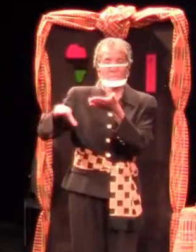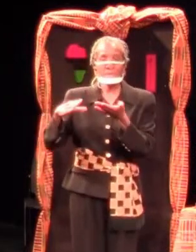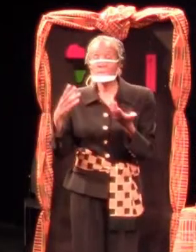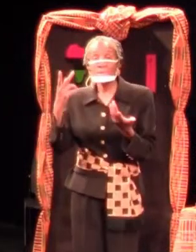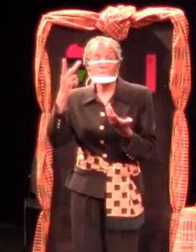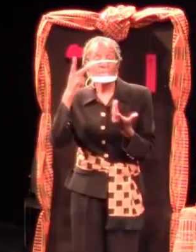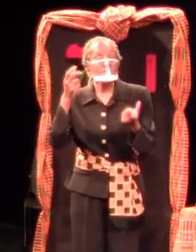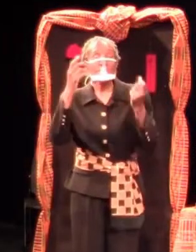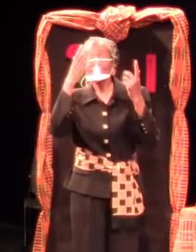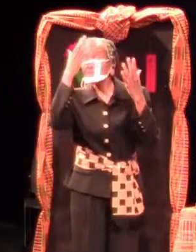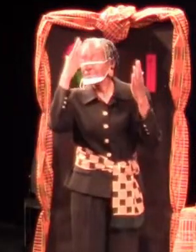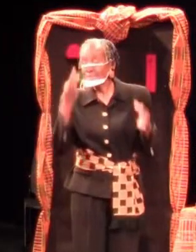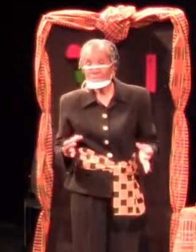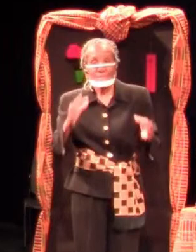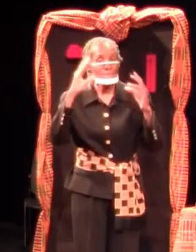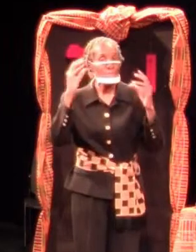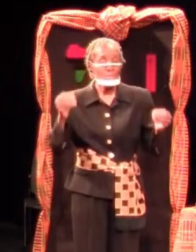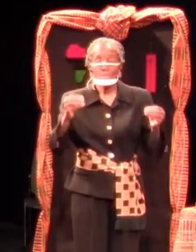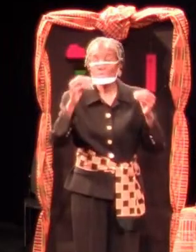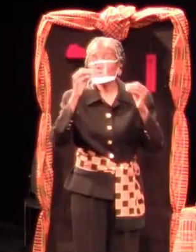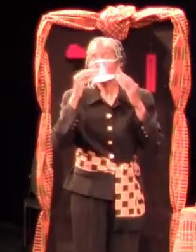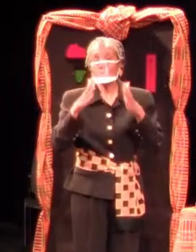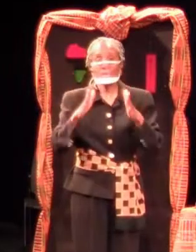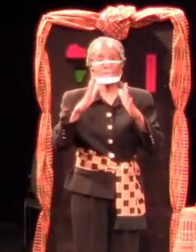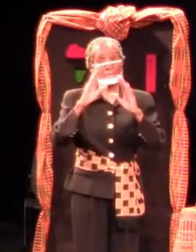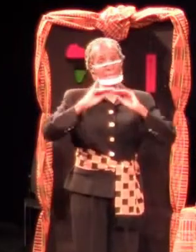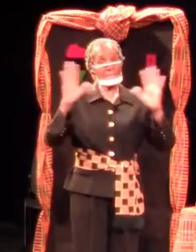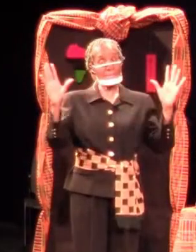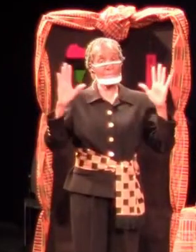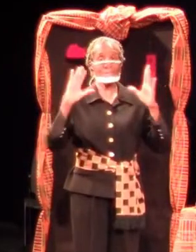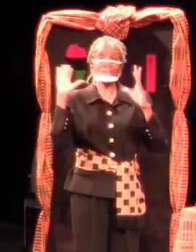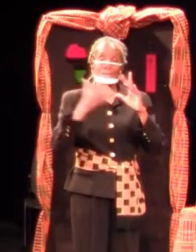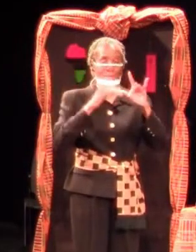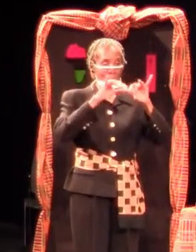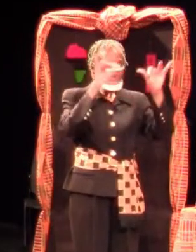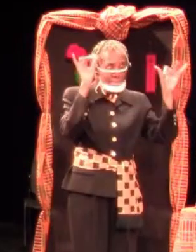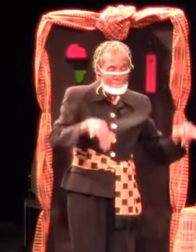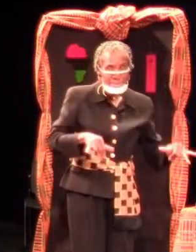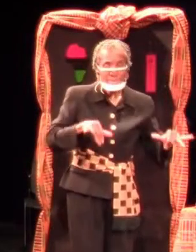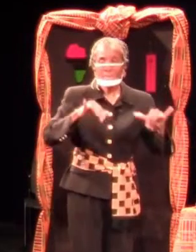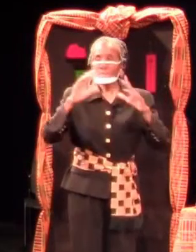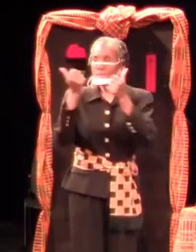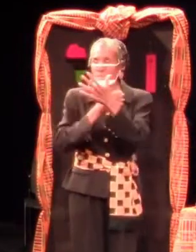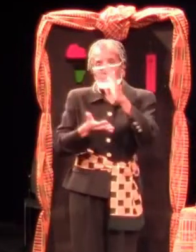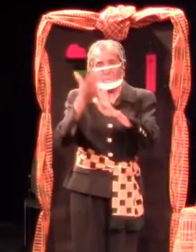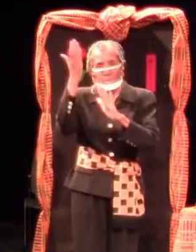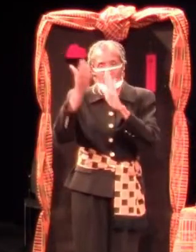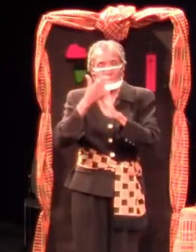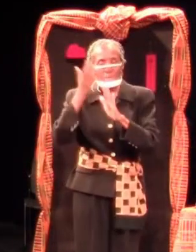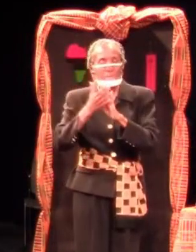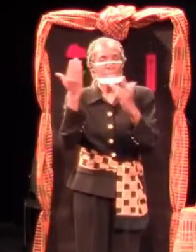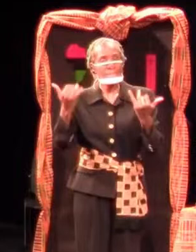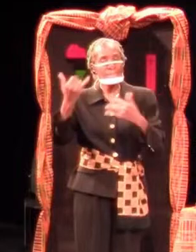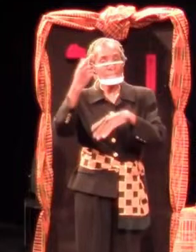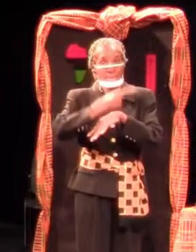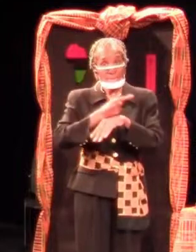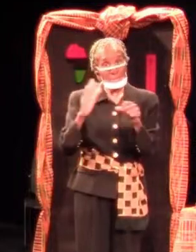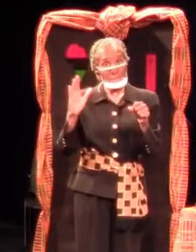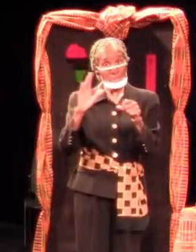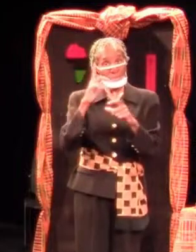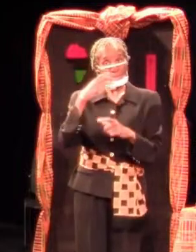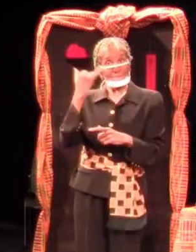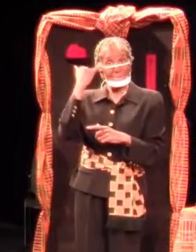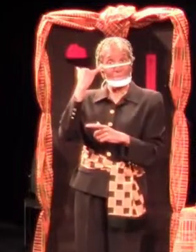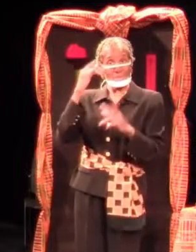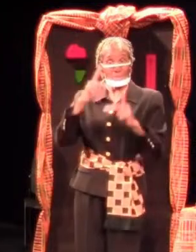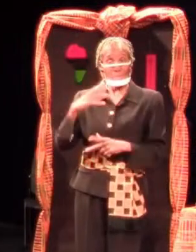there is no question but that under the present machinery as it exists and as it is being operated today, a complaint